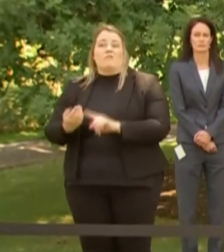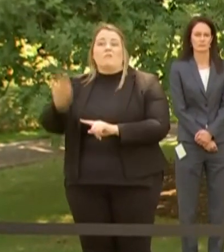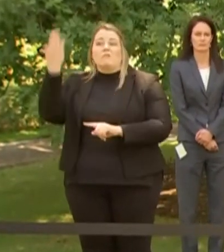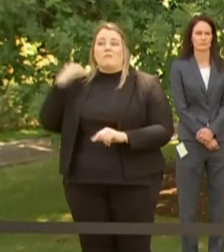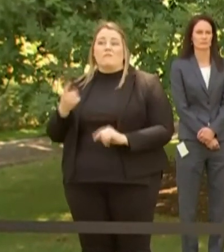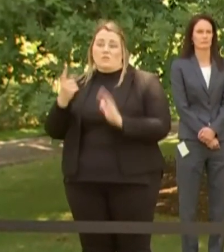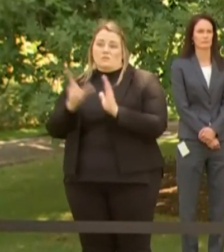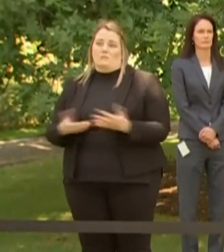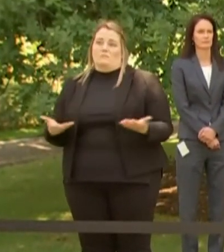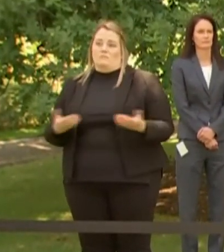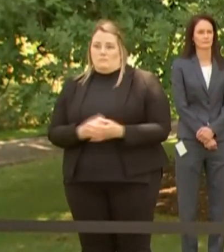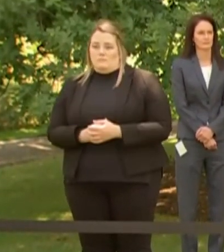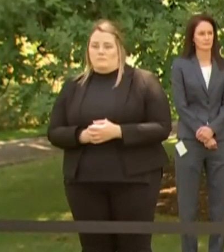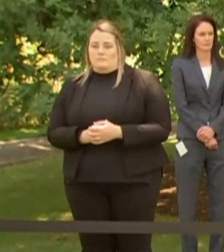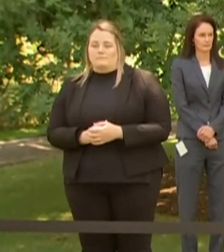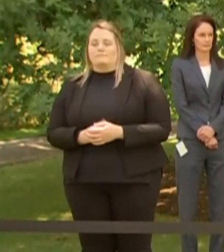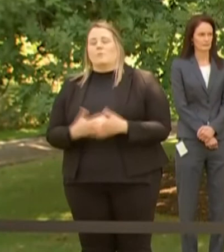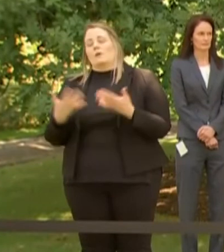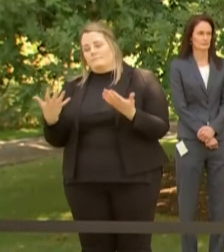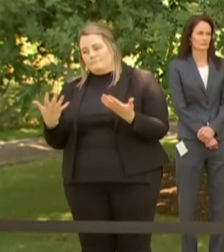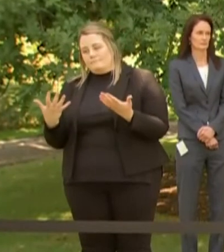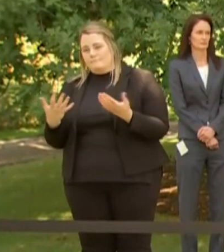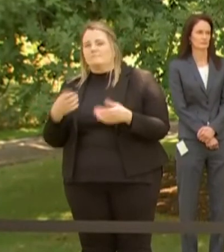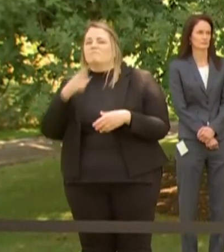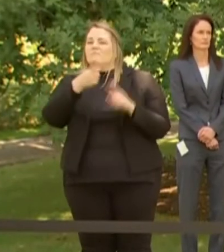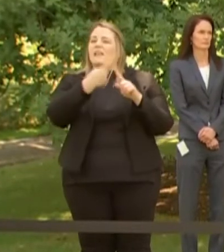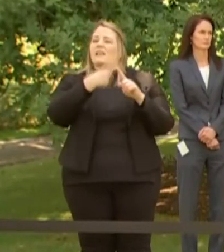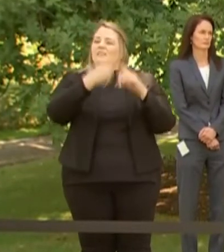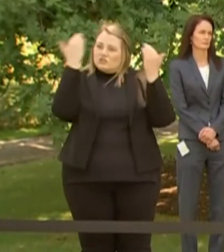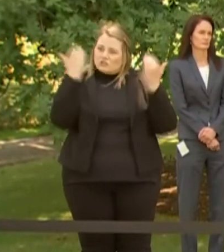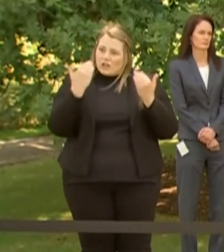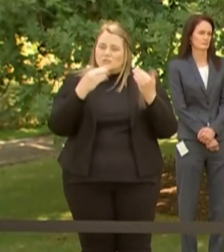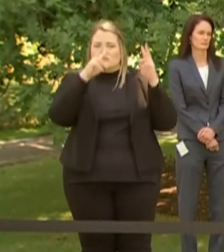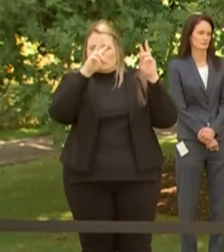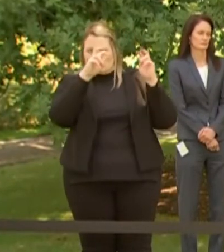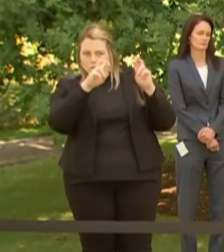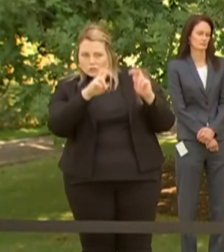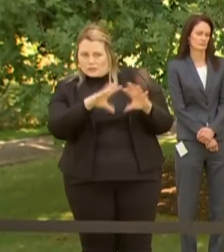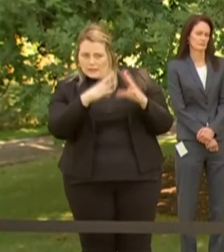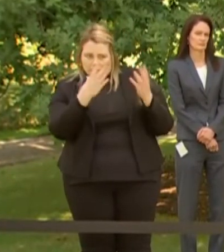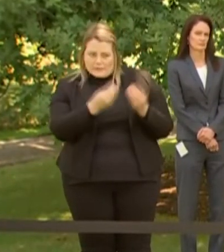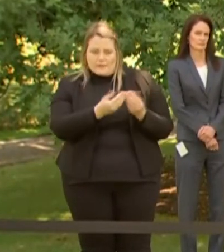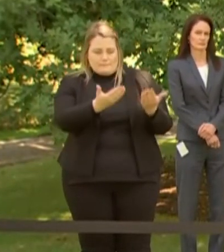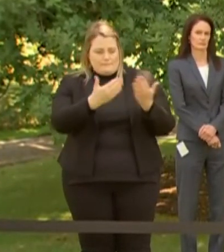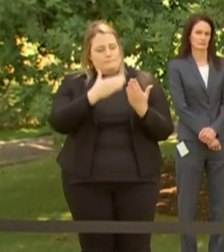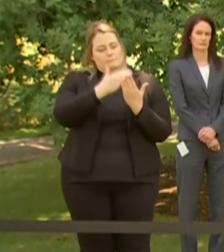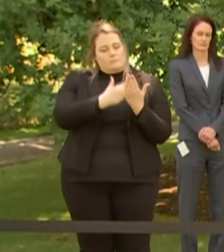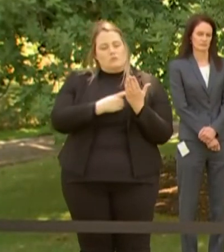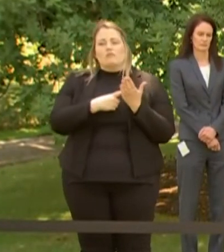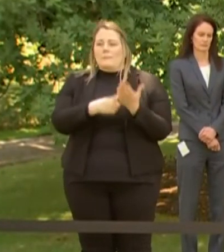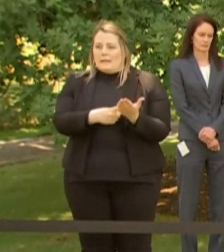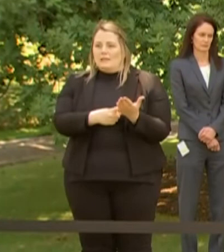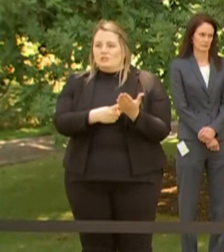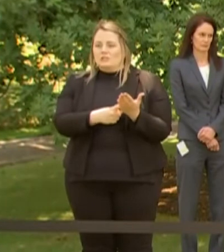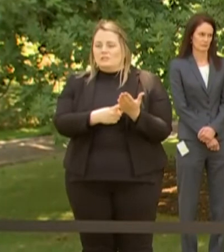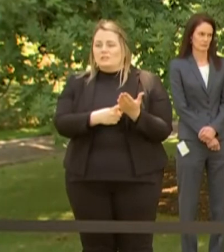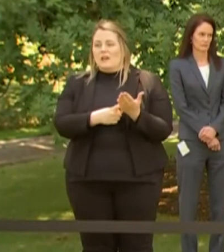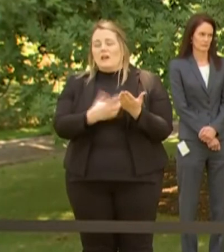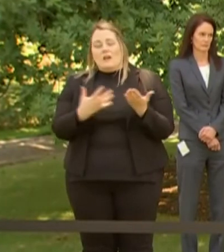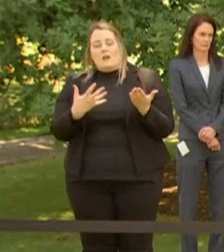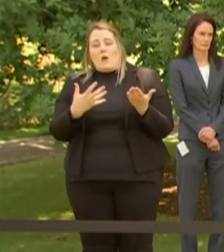Well, look, let's let the Board of Inquiry go through. I think what we've done is we've acknowledged that there were issues with the program.